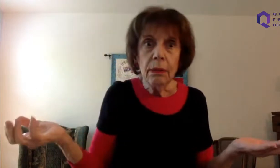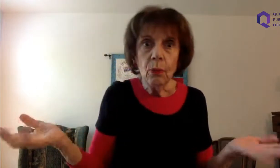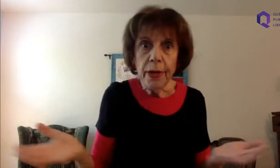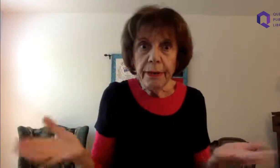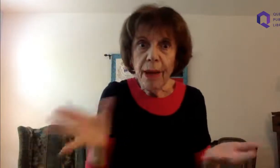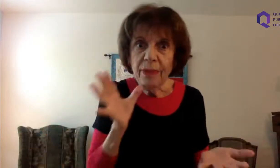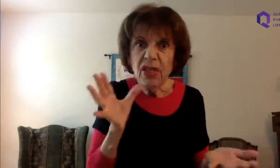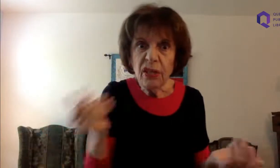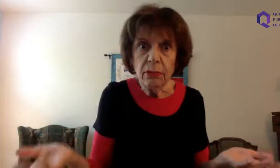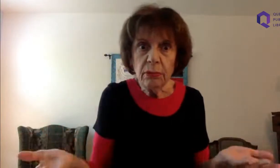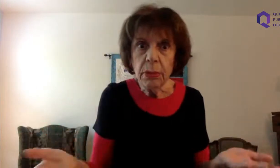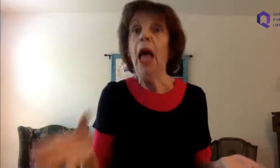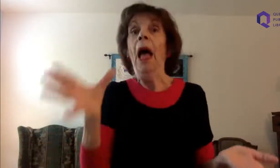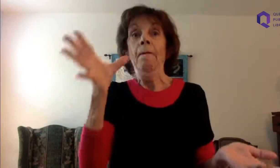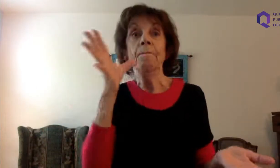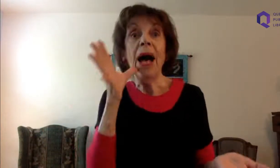What did Mama do? Mama